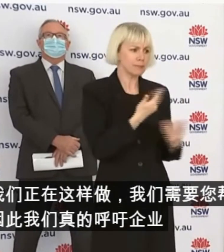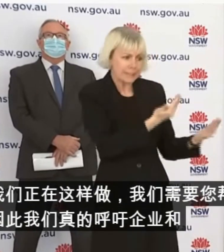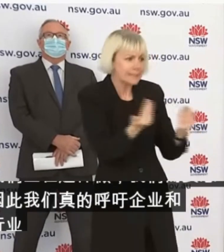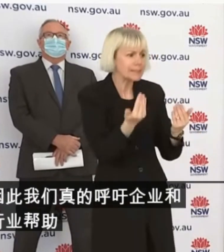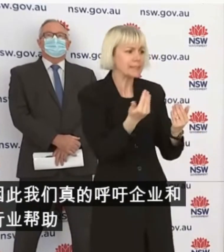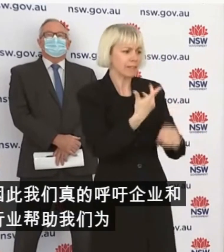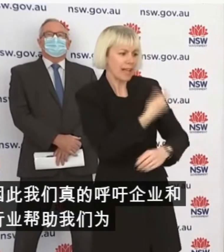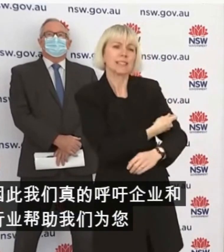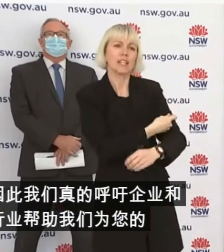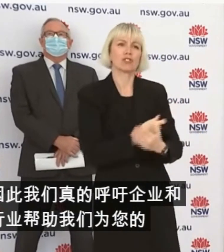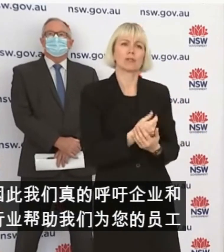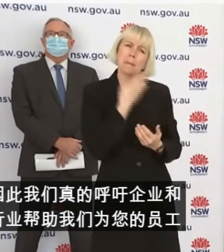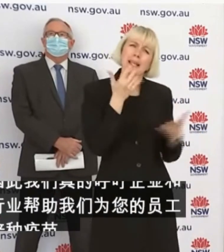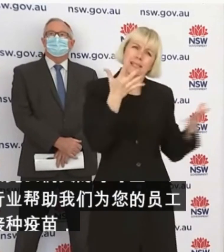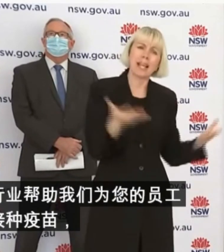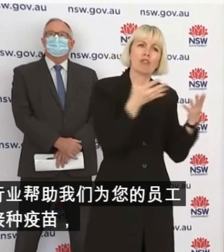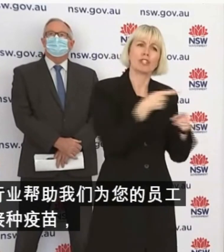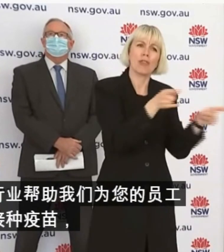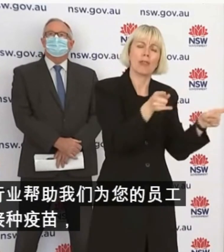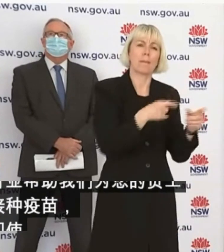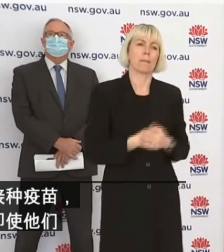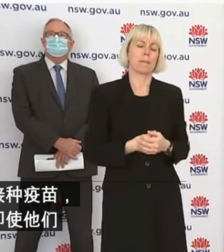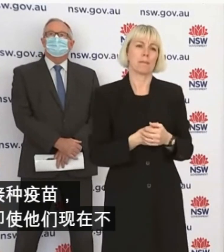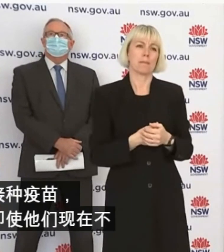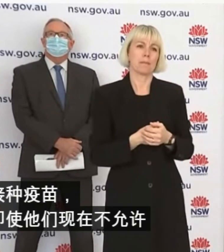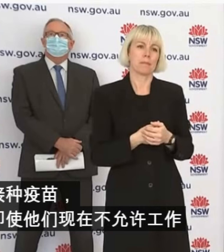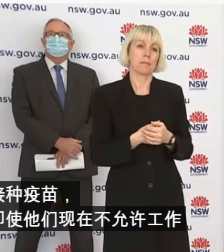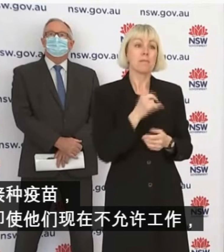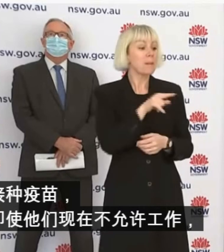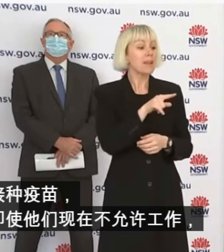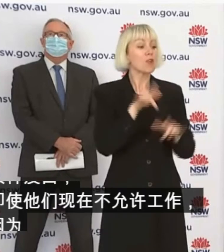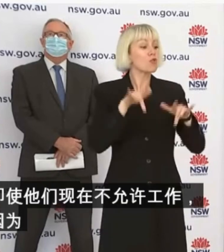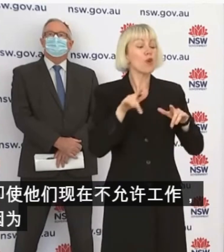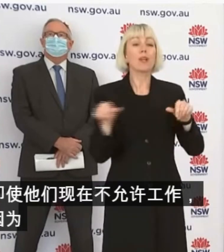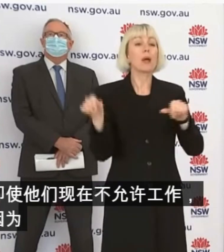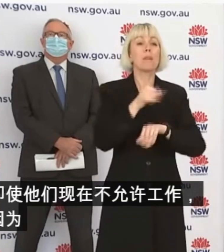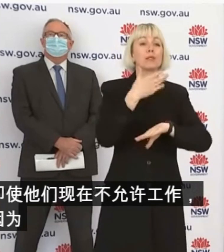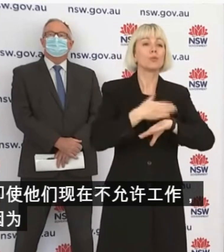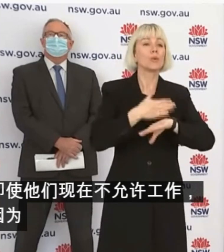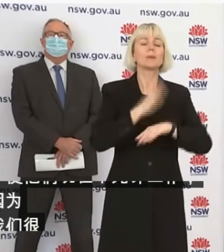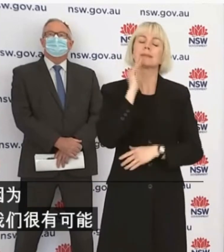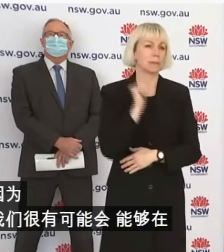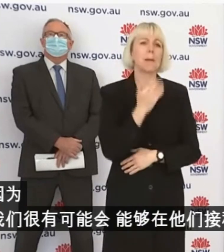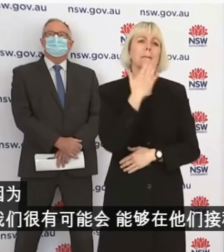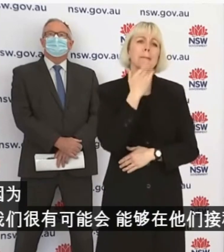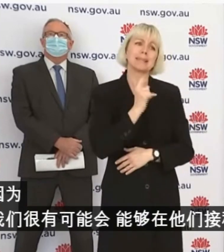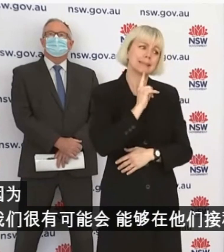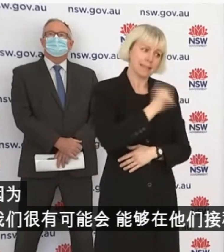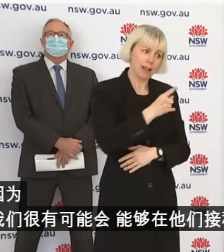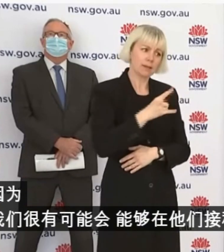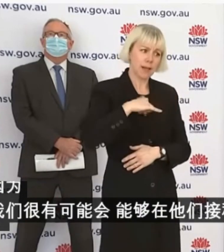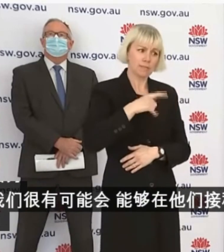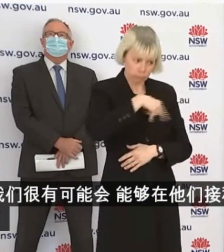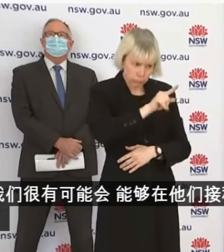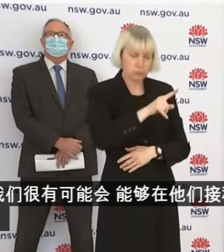to business and industry, help us get your staff vaccinated, even if they're not allowed to work now, because chances are we'll be able to have them back